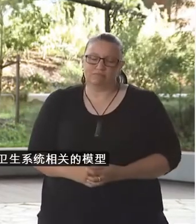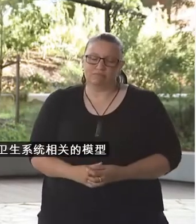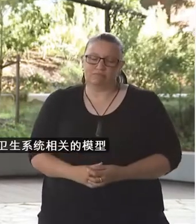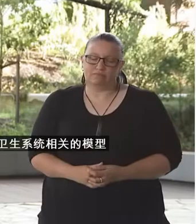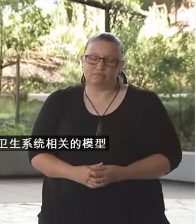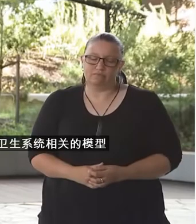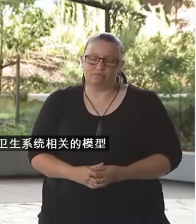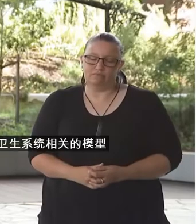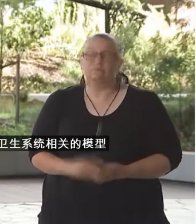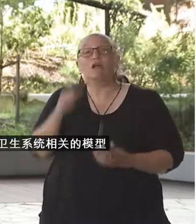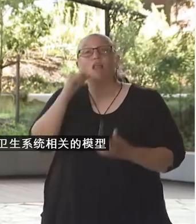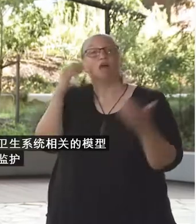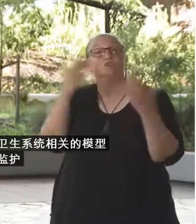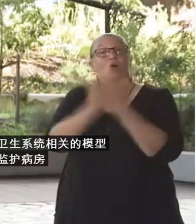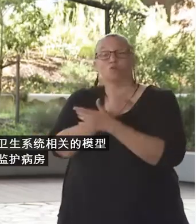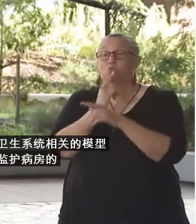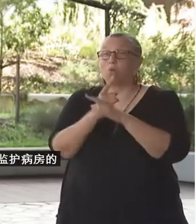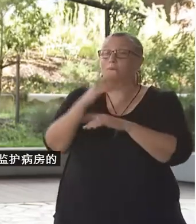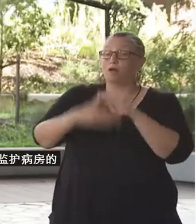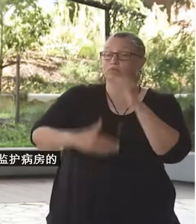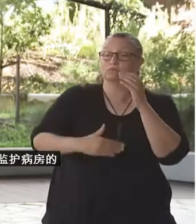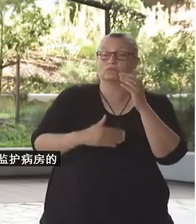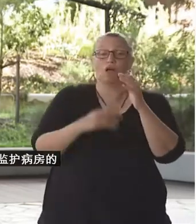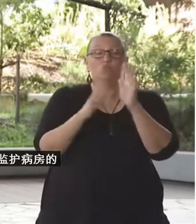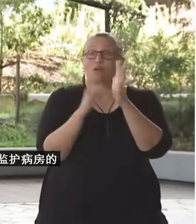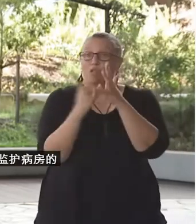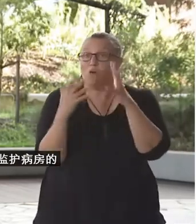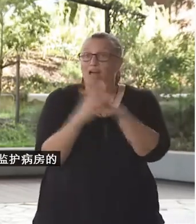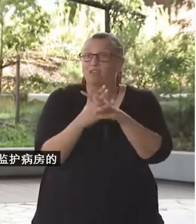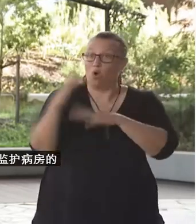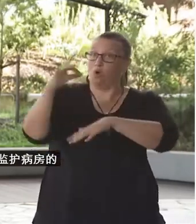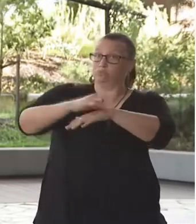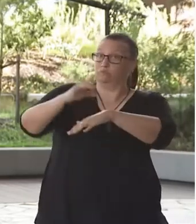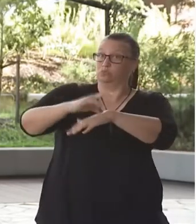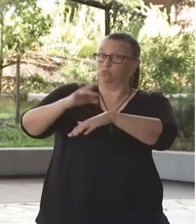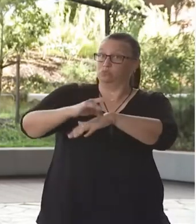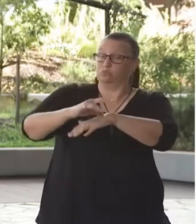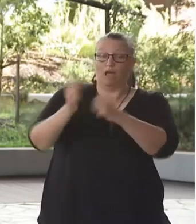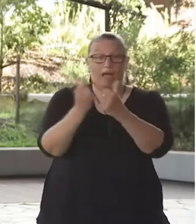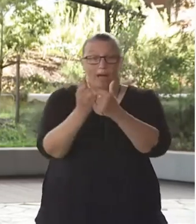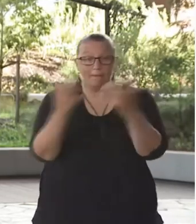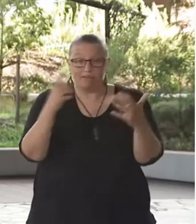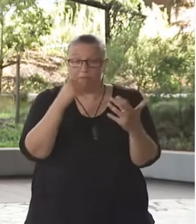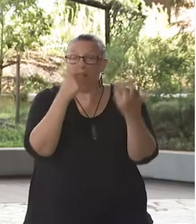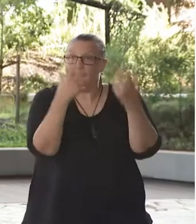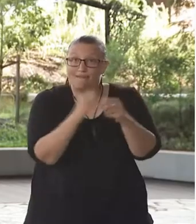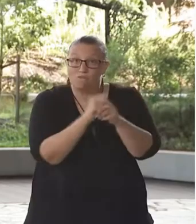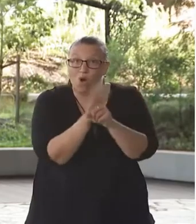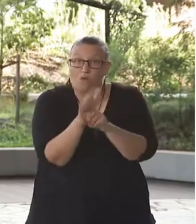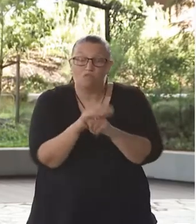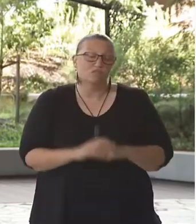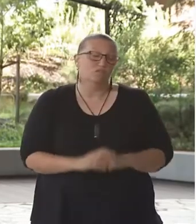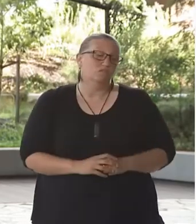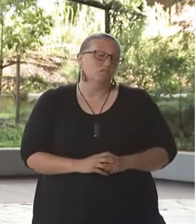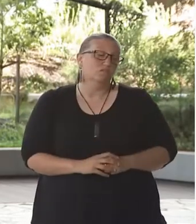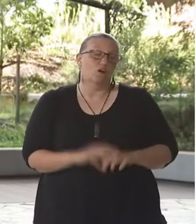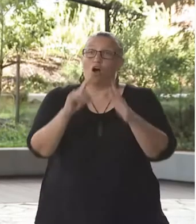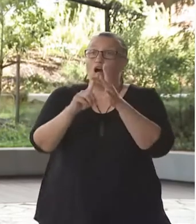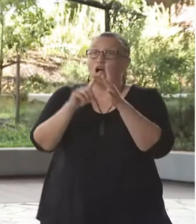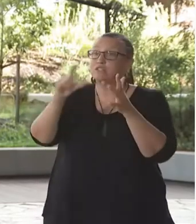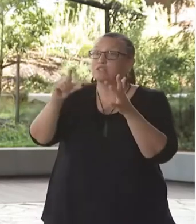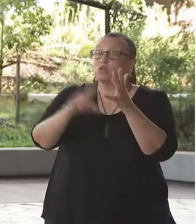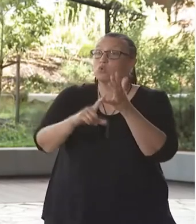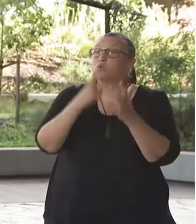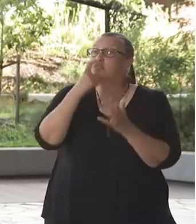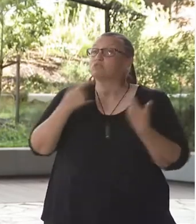in New South Wales in respect of hospitalisations and ICU presentations. And on a worst-case scenario last week, as